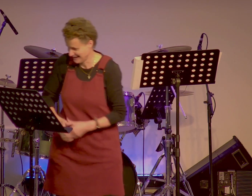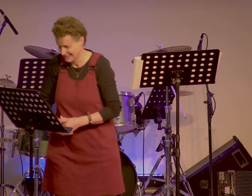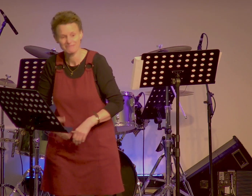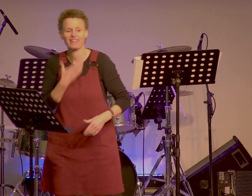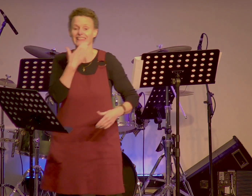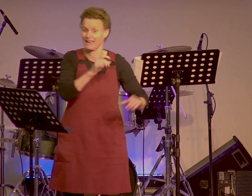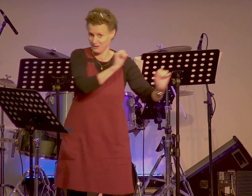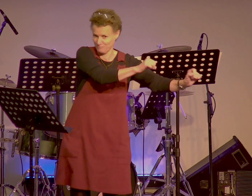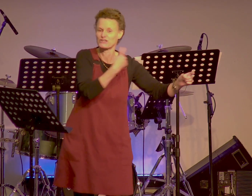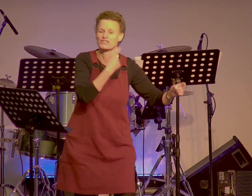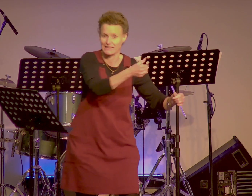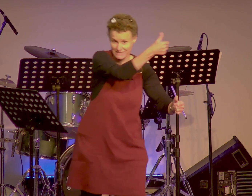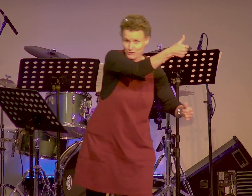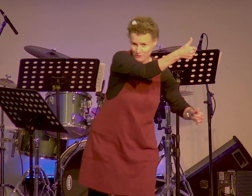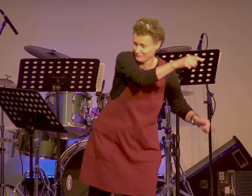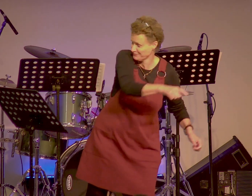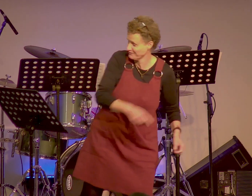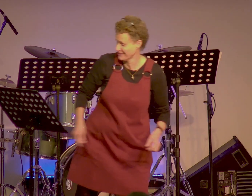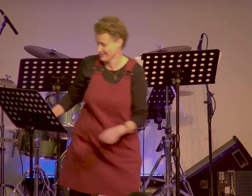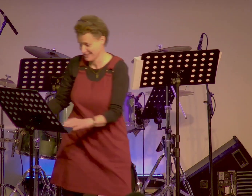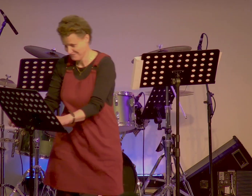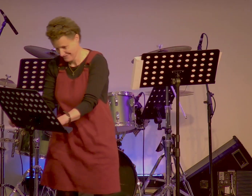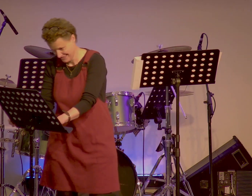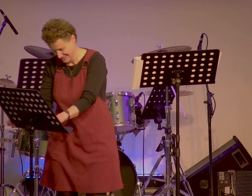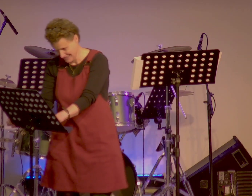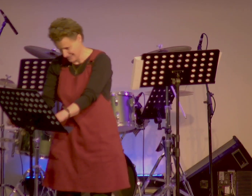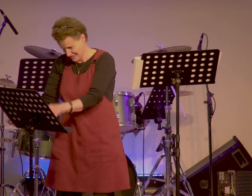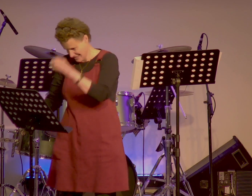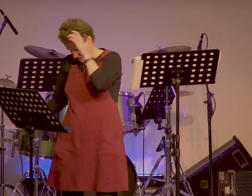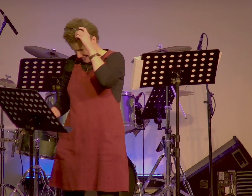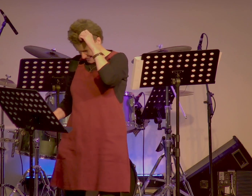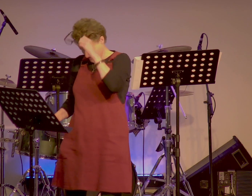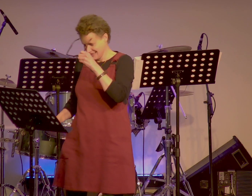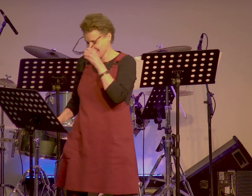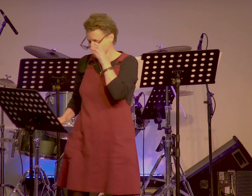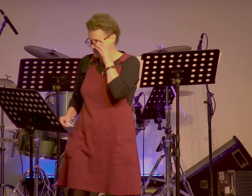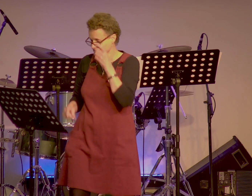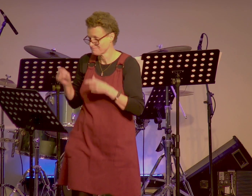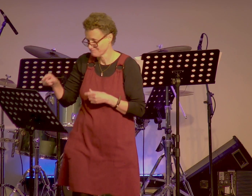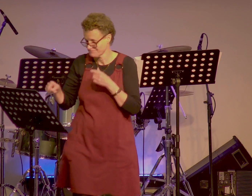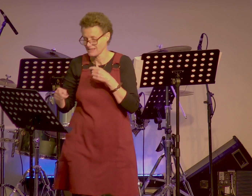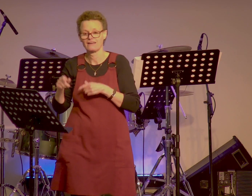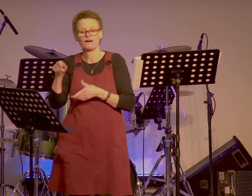Yeah, fantastic. Got a recommendation over here. Well done.